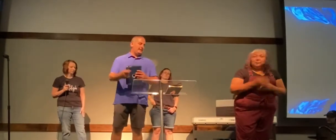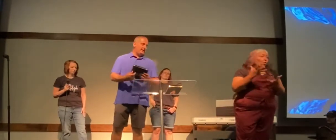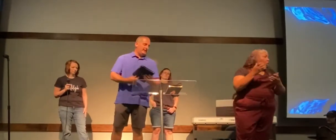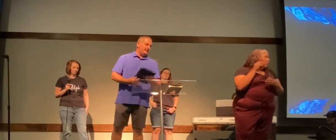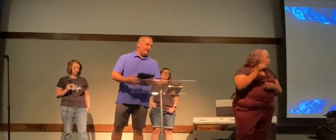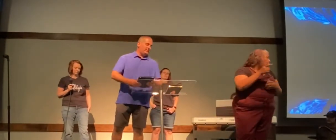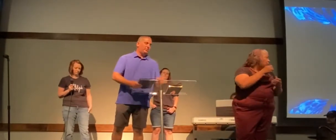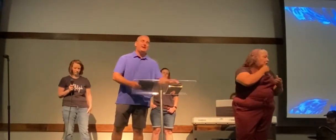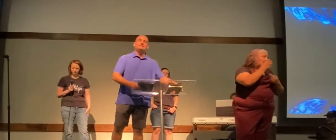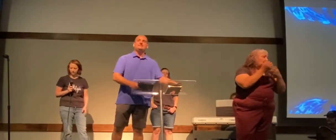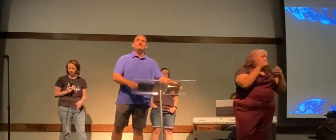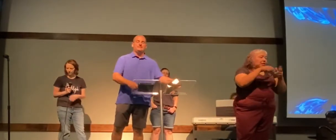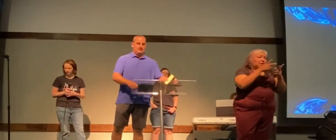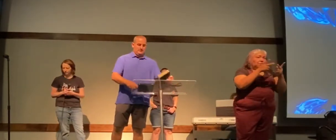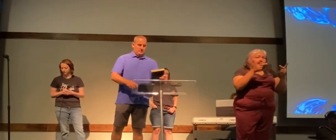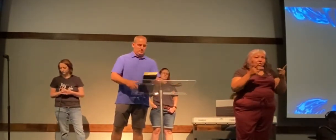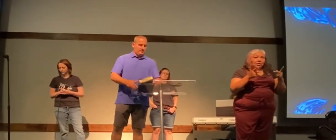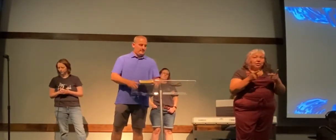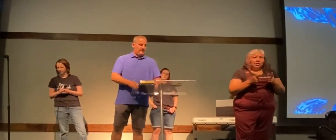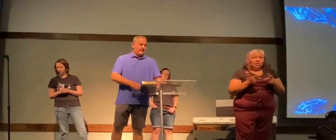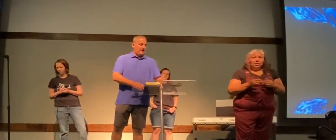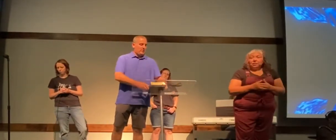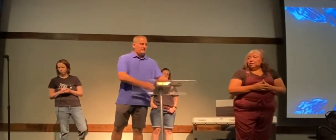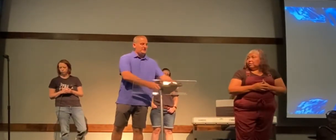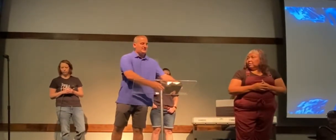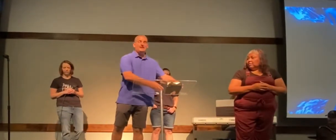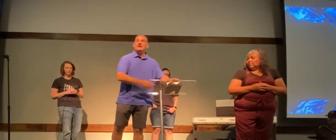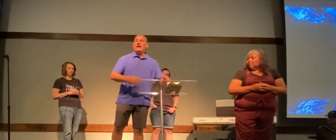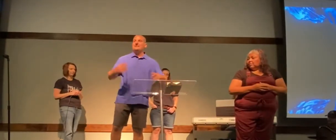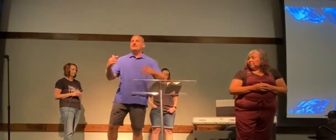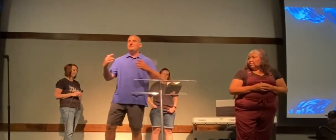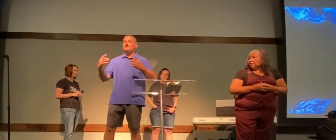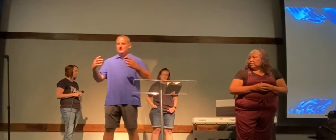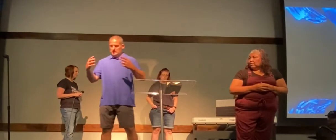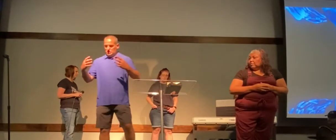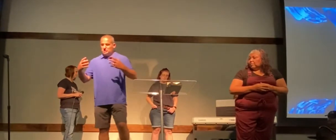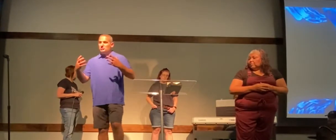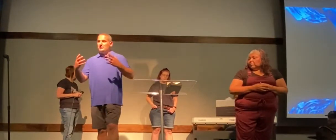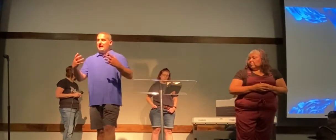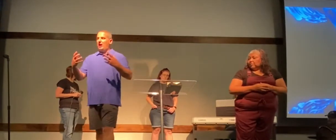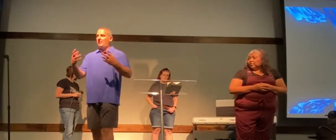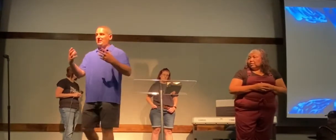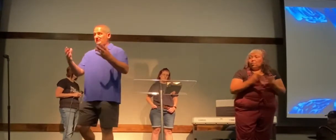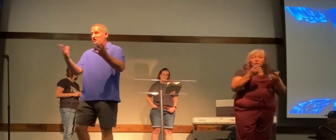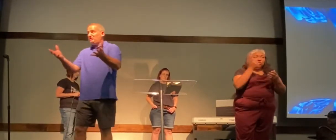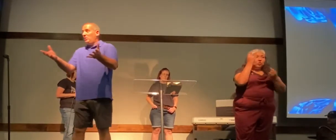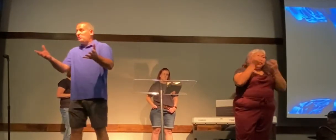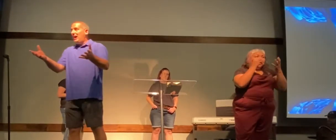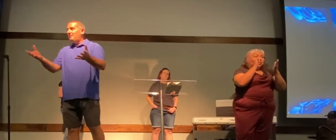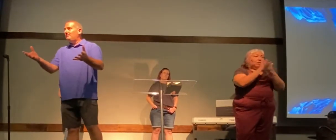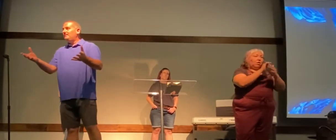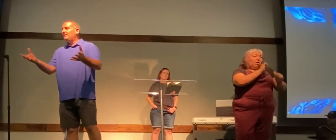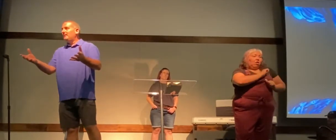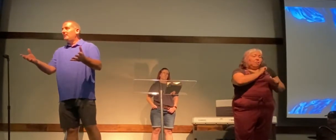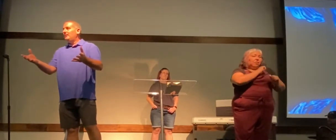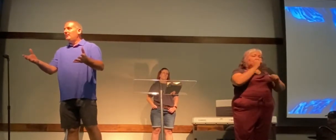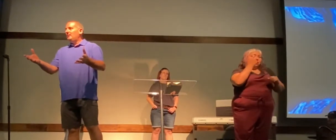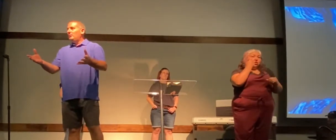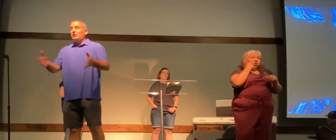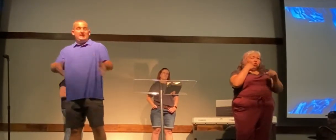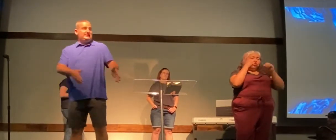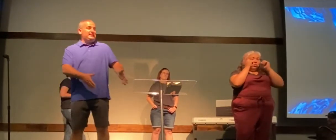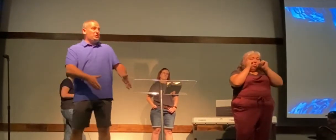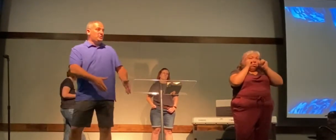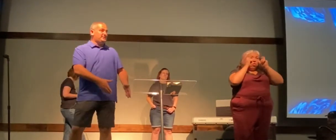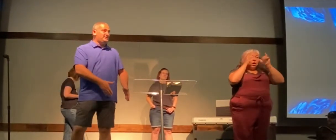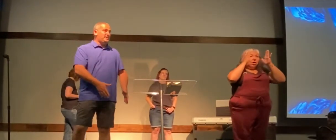to sing it in a place. I want you to sing it as if you were that army that just woke up.